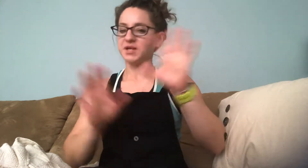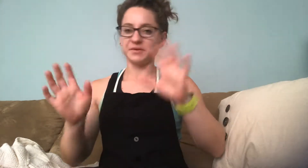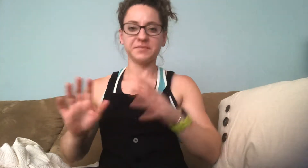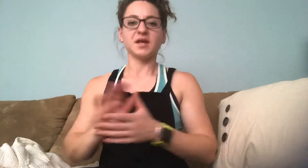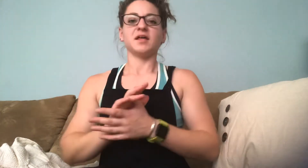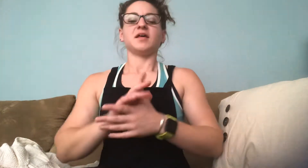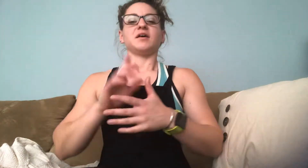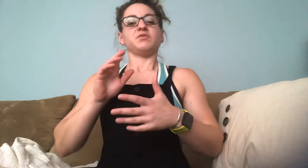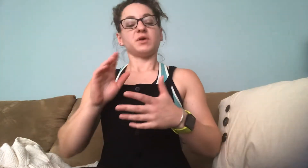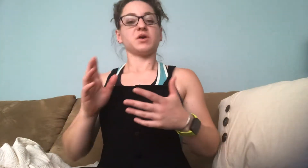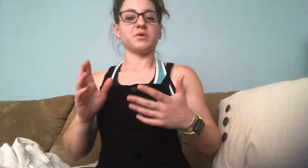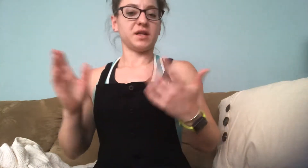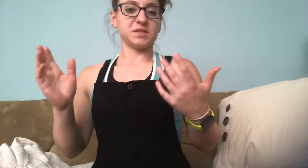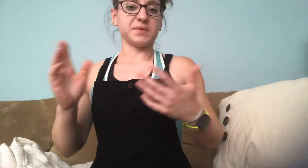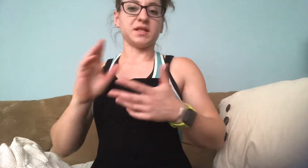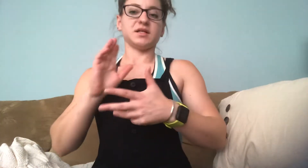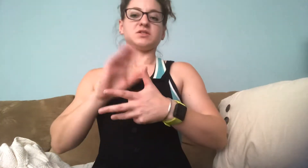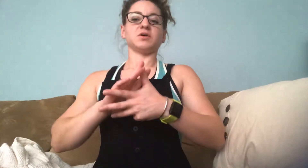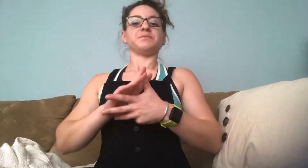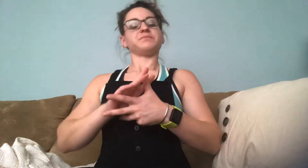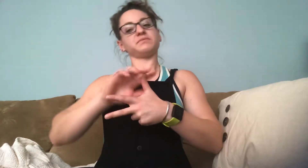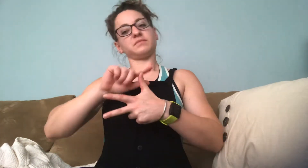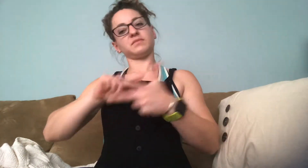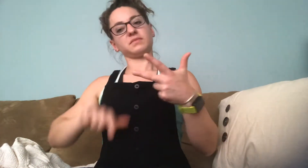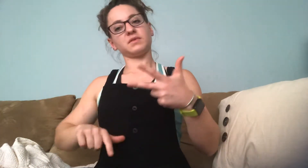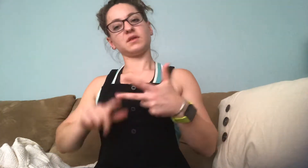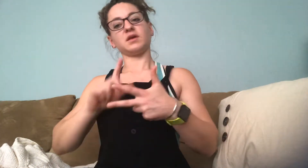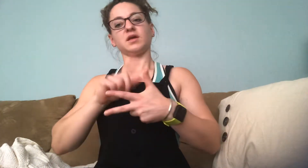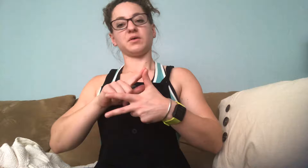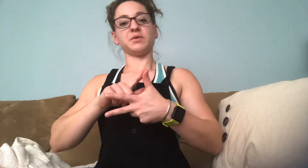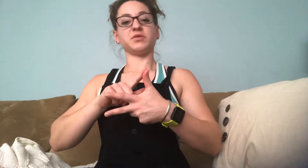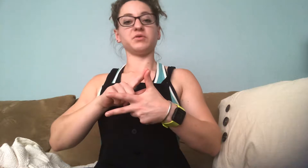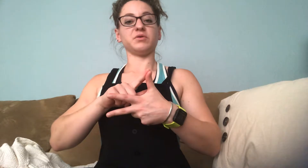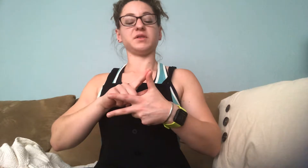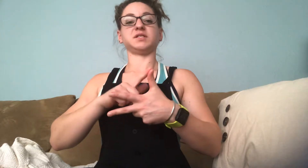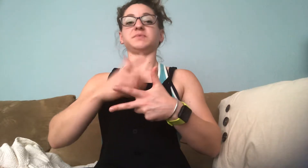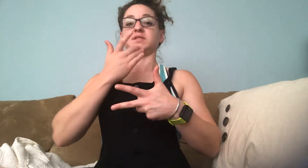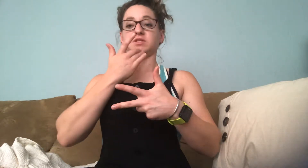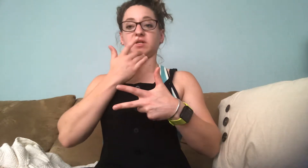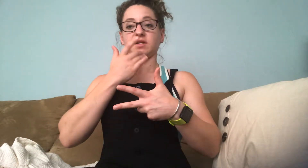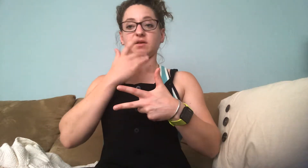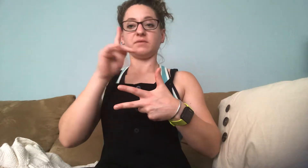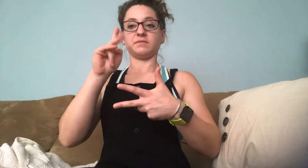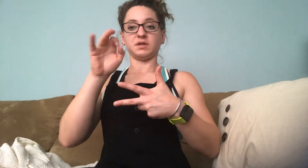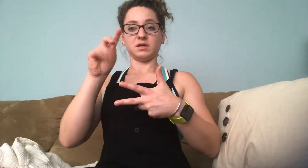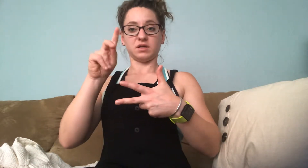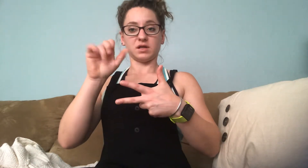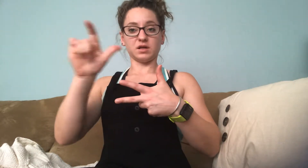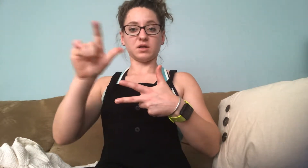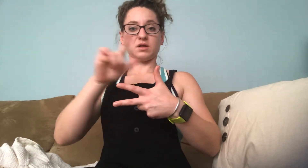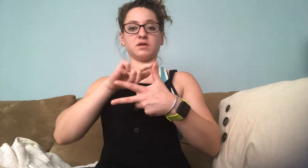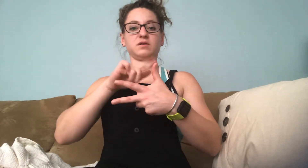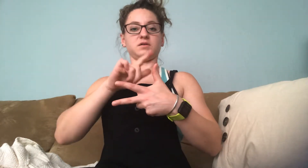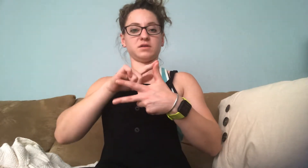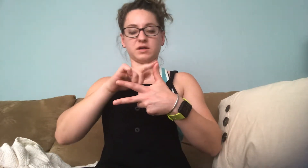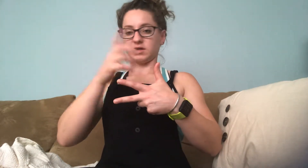So anyway, you want to go and explain that. So I went through, and this is my sister Kendall. Kendall, I